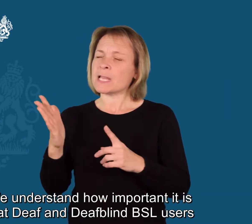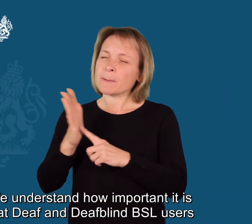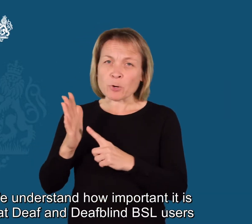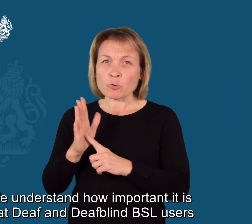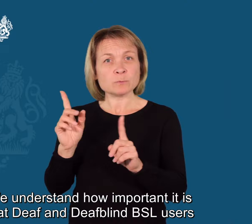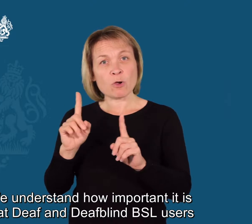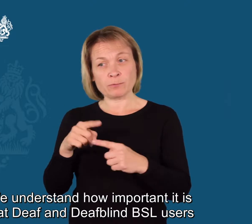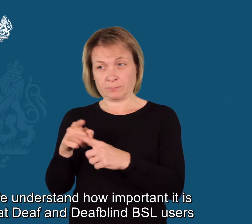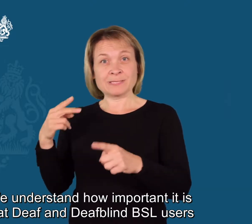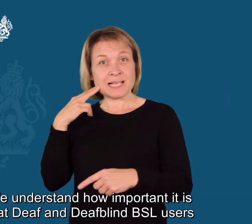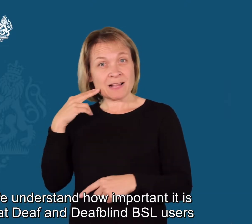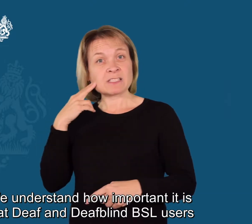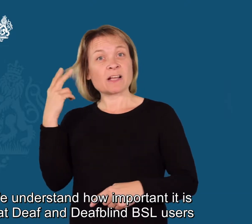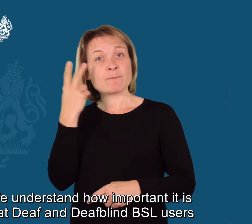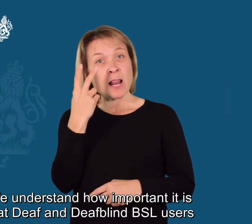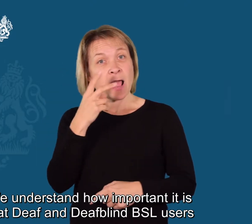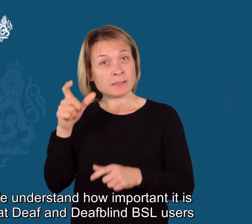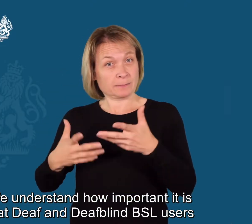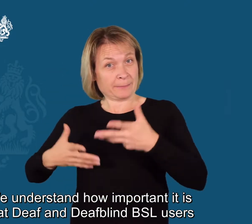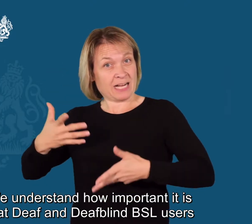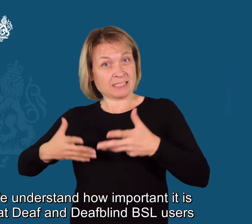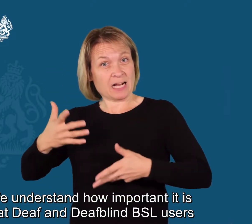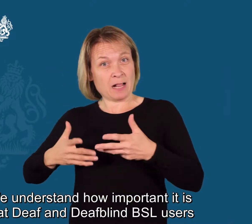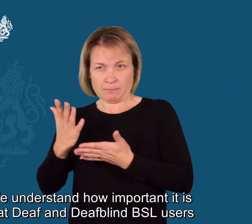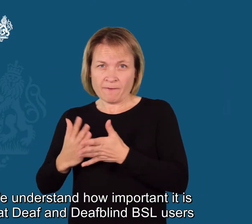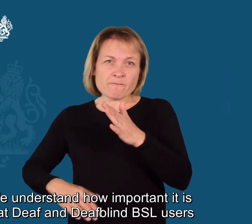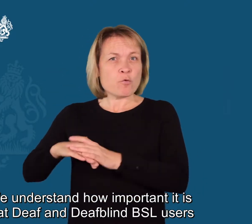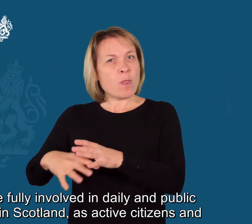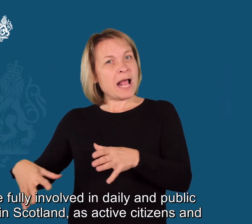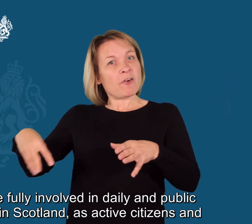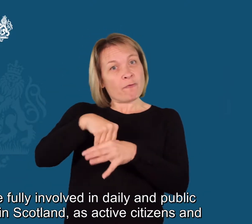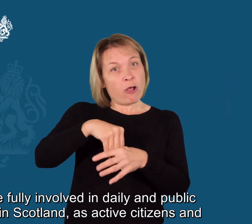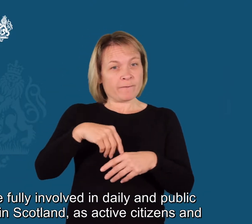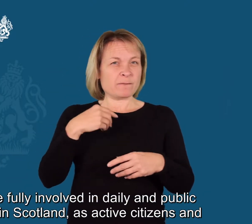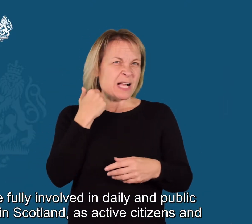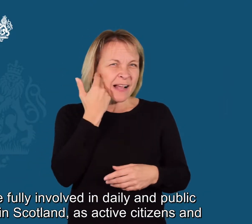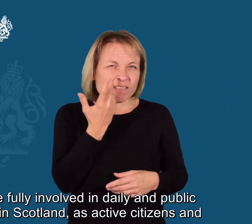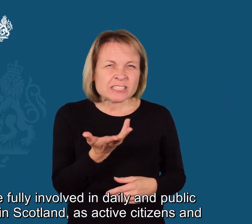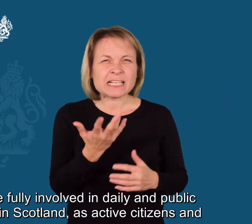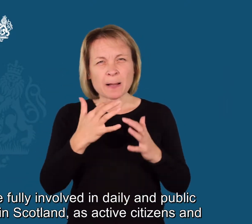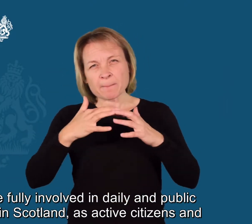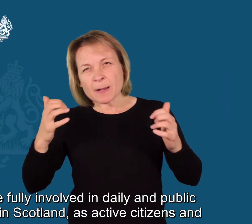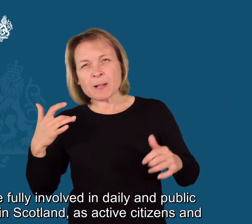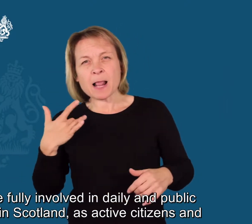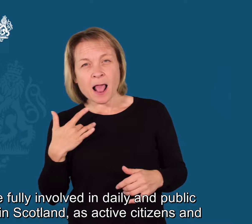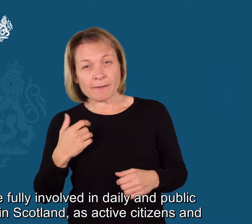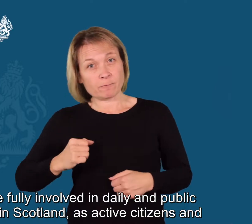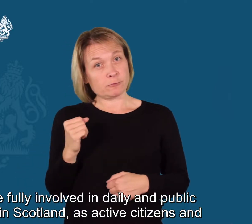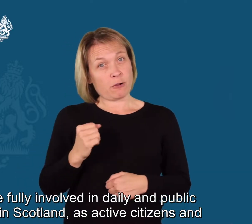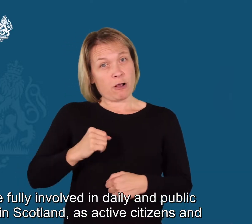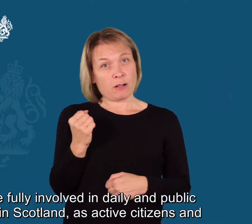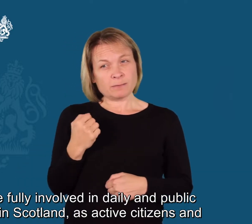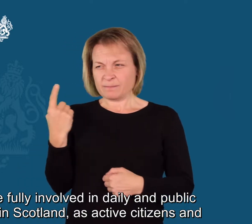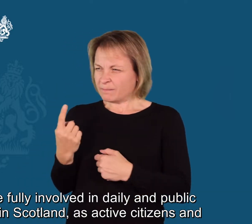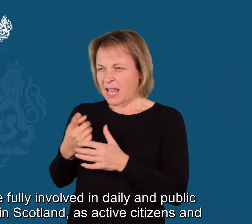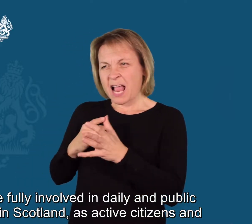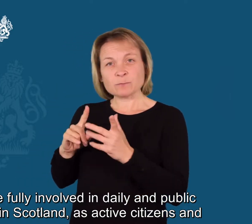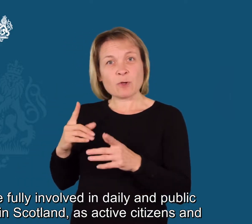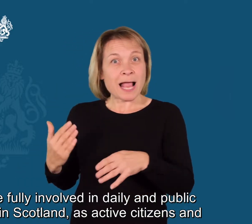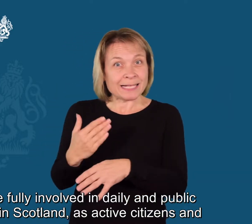We understand how important it is that deaf and deafblind BSL users are fully involved in daily and public life in Scotland as